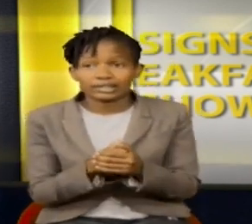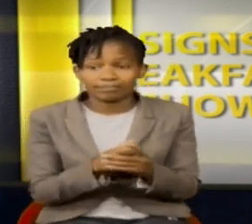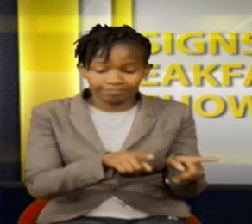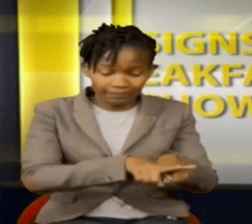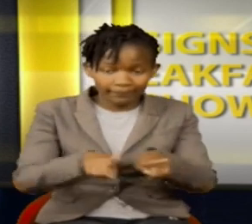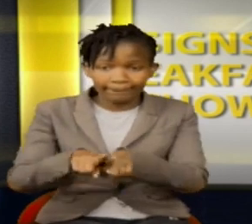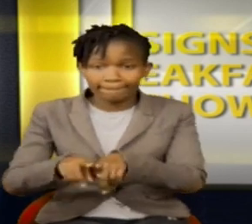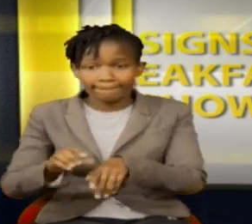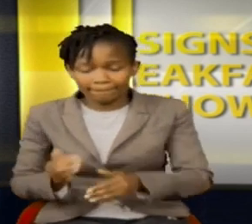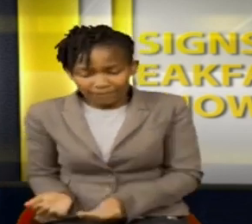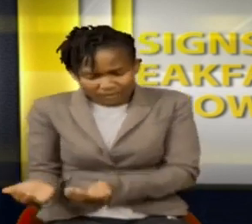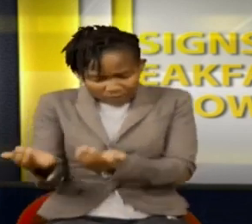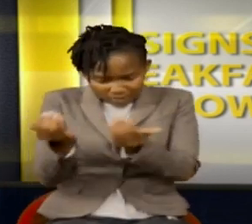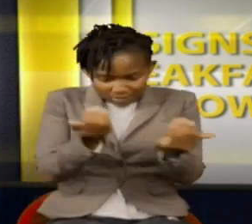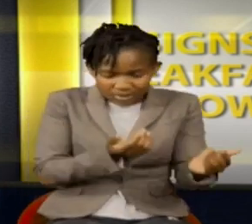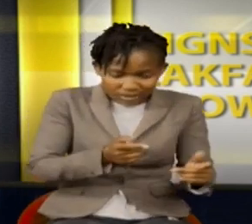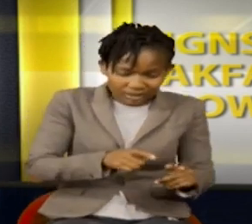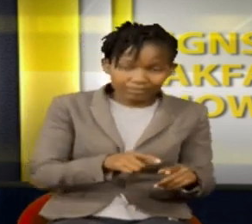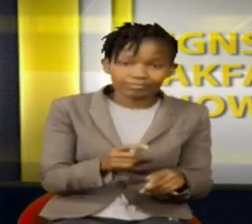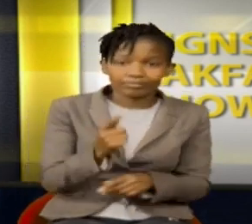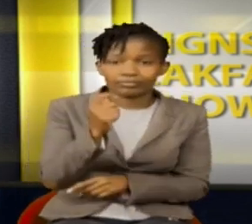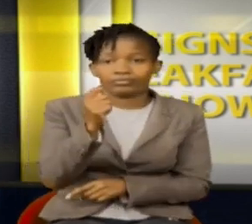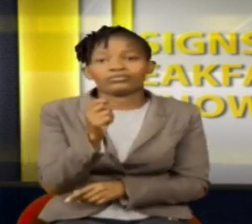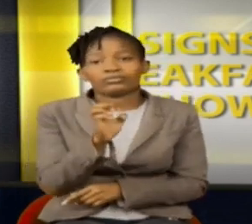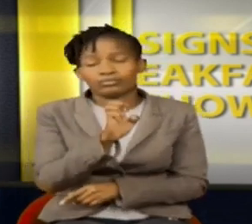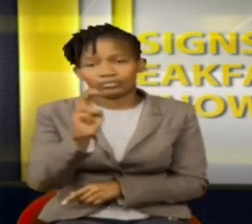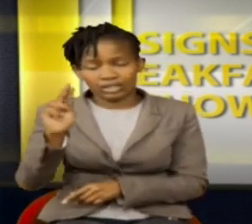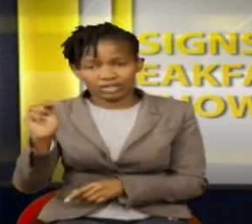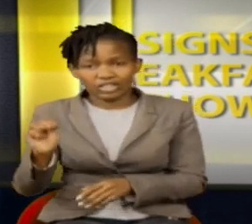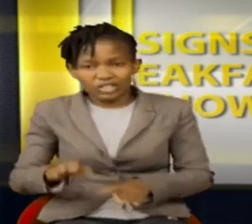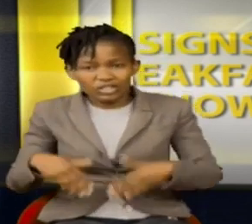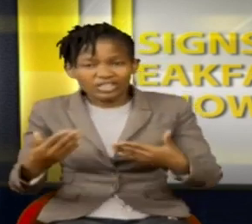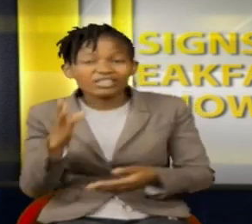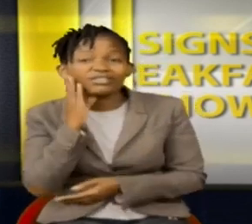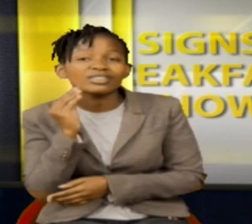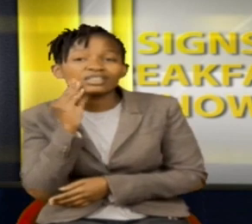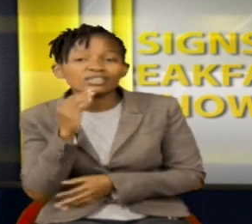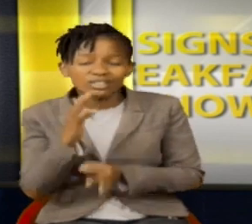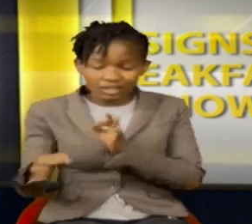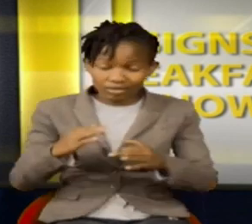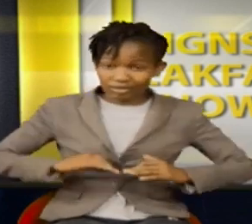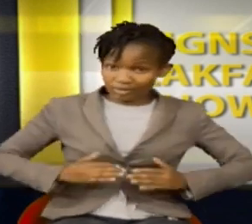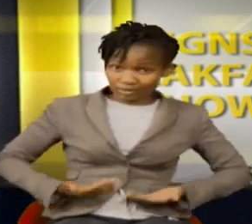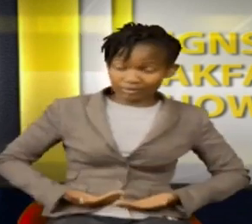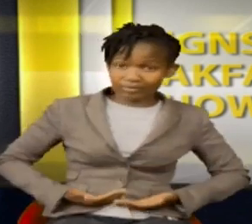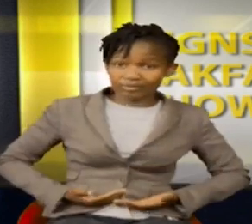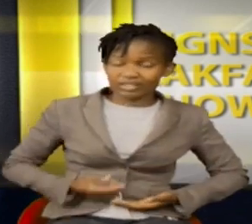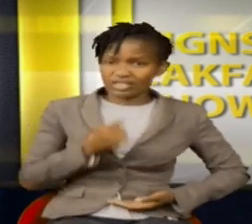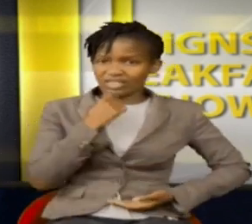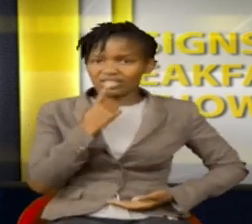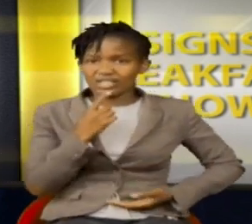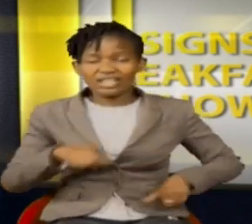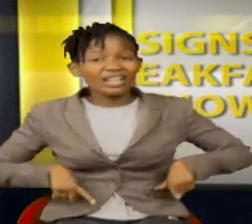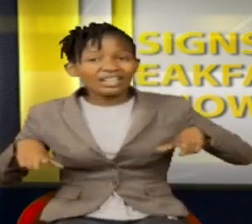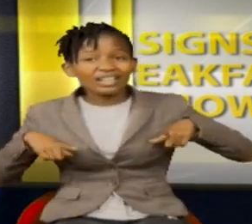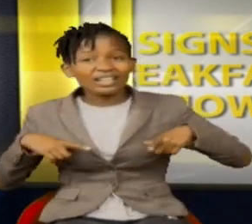And so they're bringing these teen moms to give experiences. So that if you're already pregnant, for example, and you're like, life is over, it